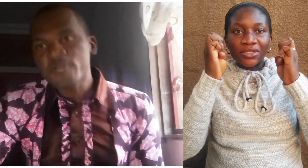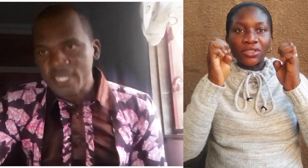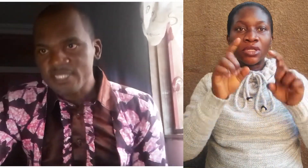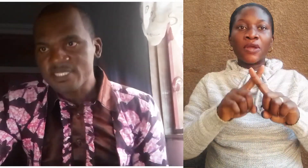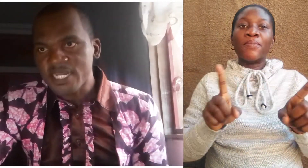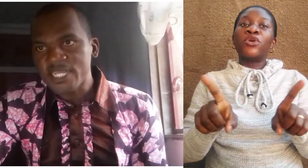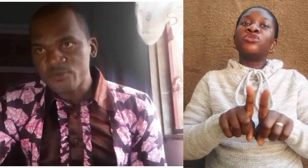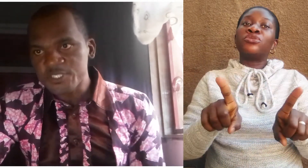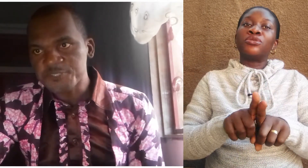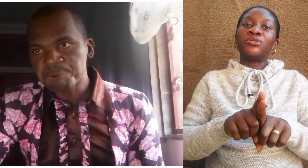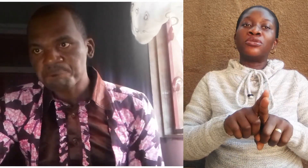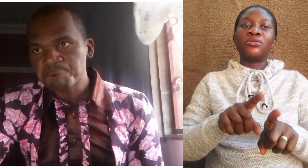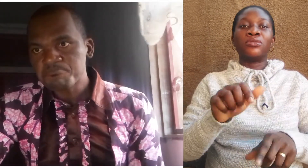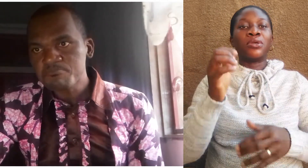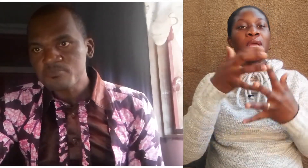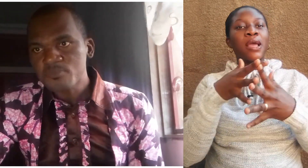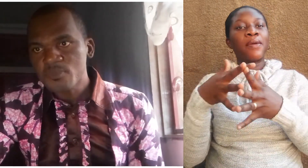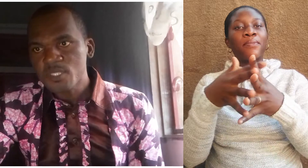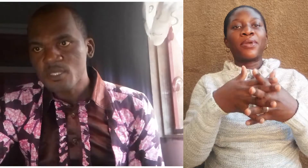also American Sign Language.